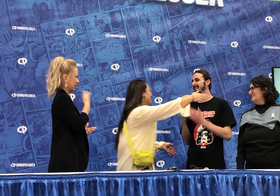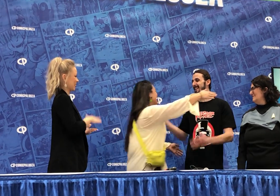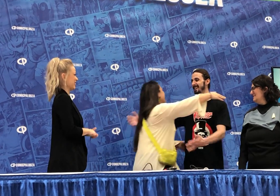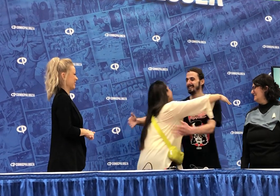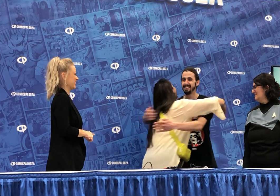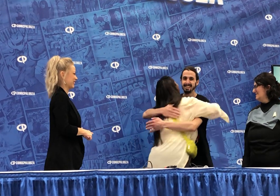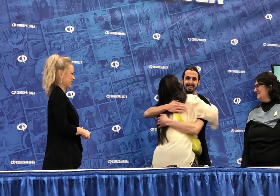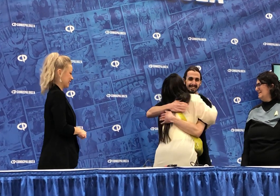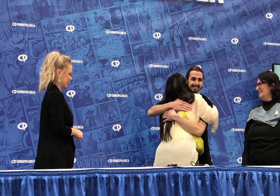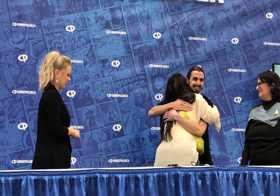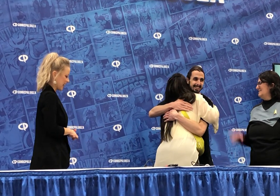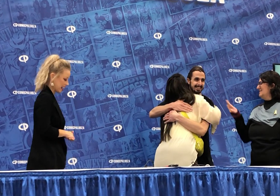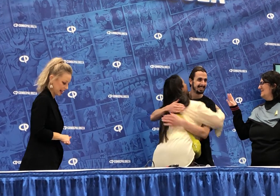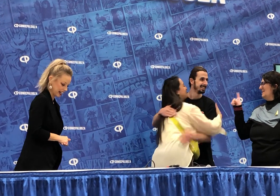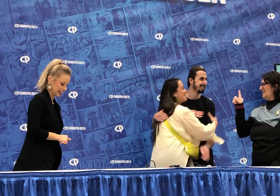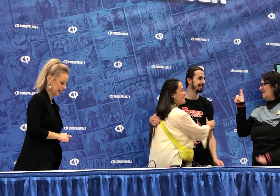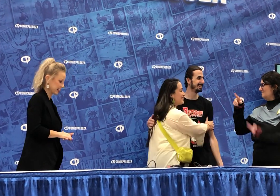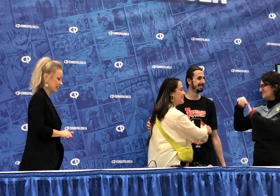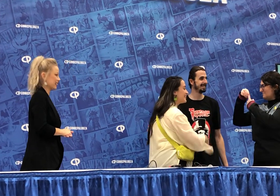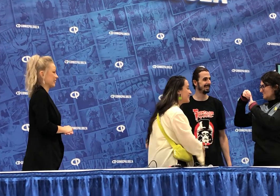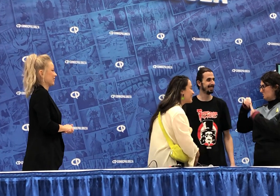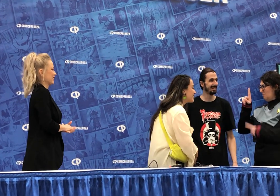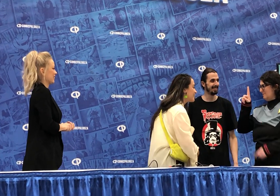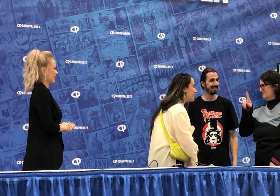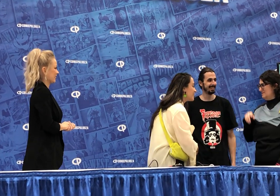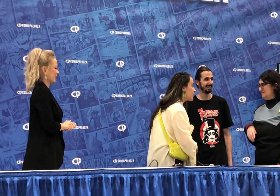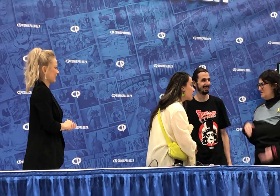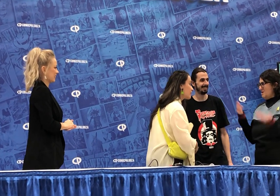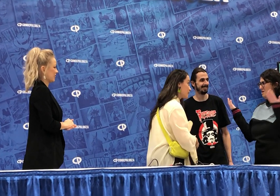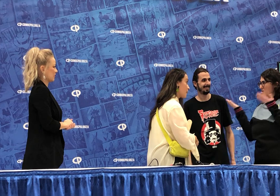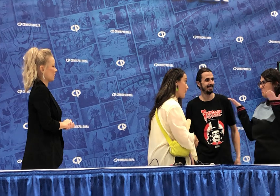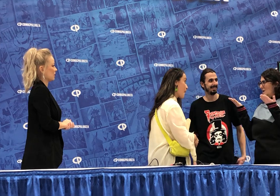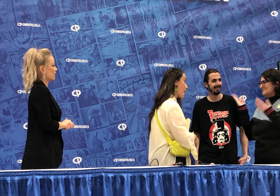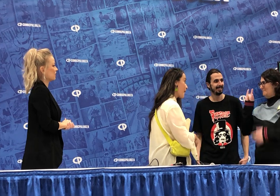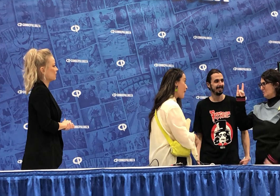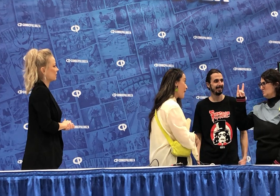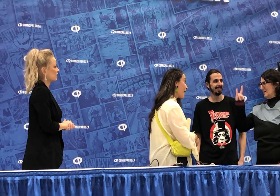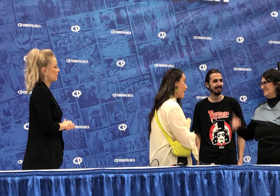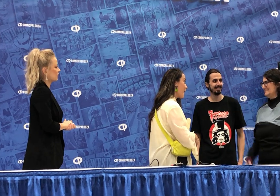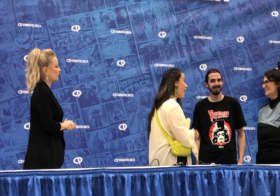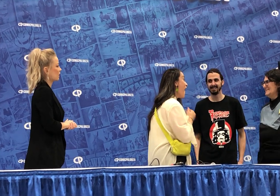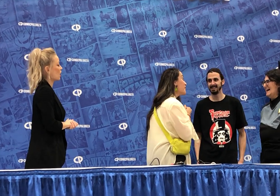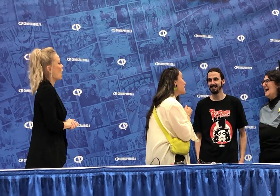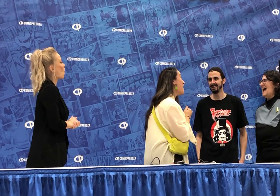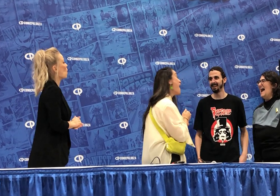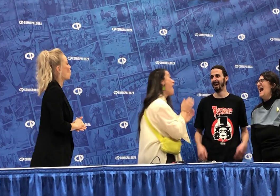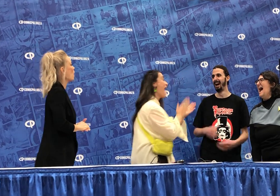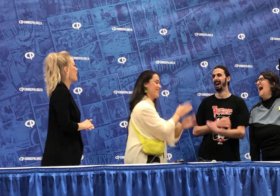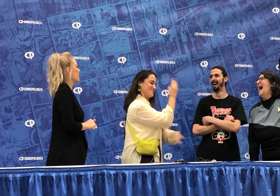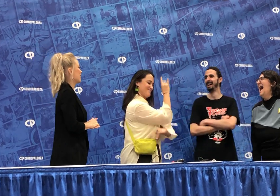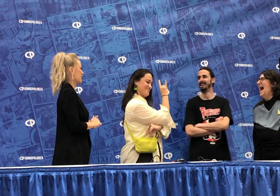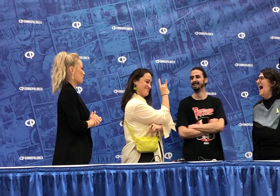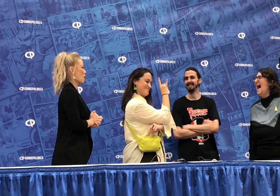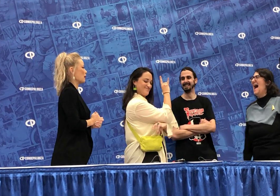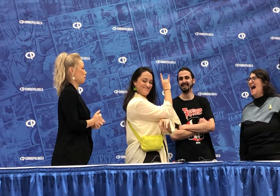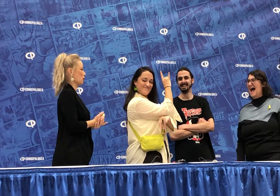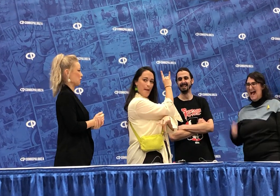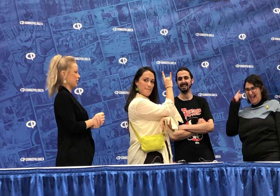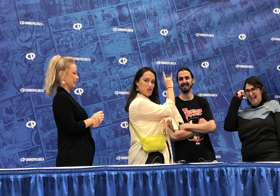Thank you so much for visiting our panel. I have a special one. What's this sign for bullshit? This